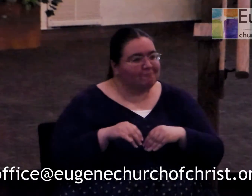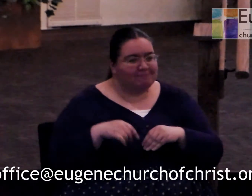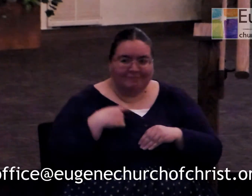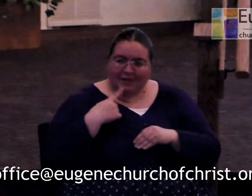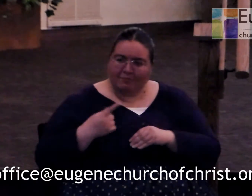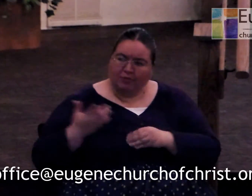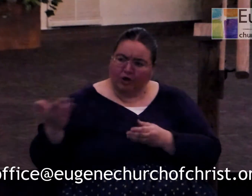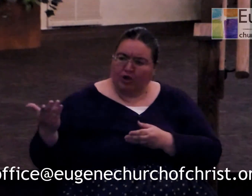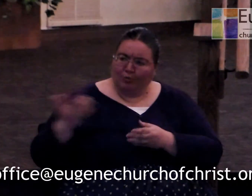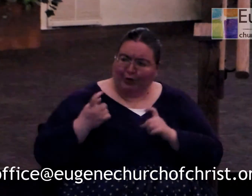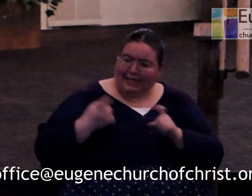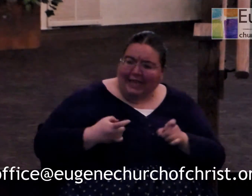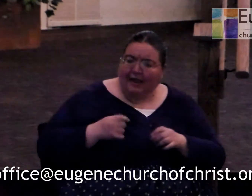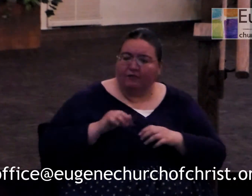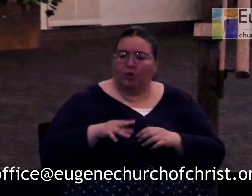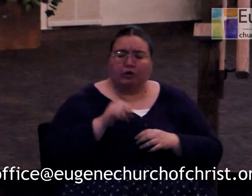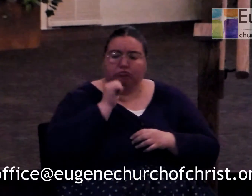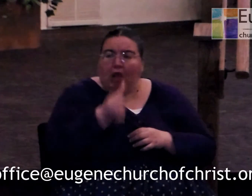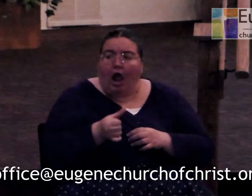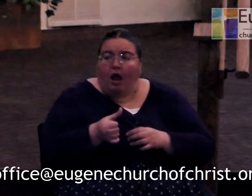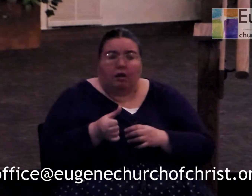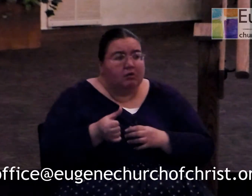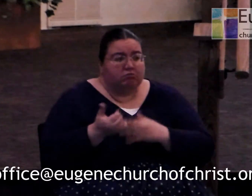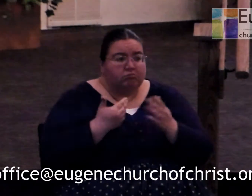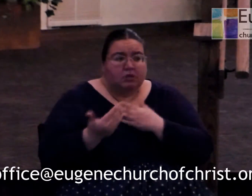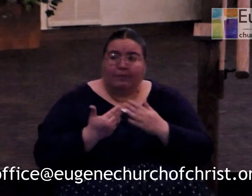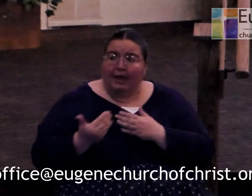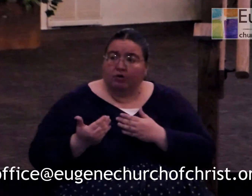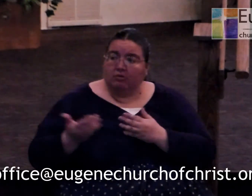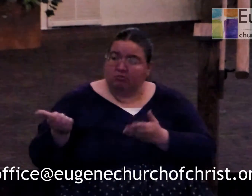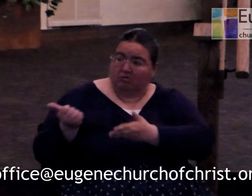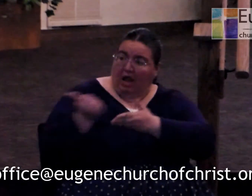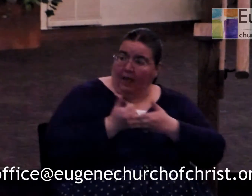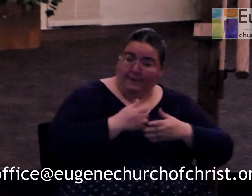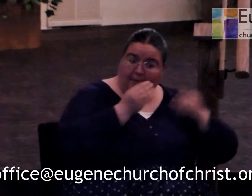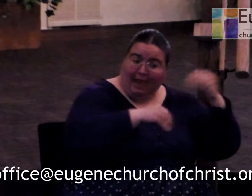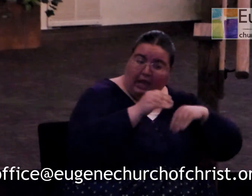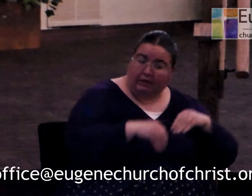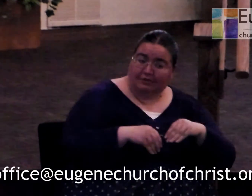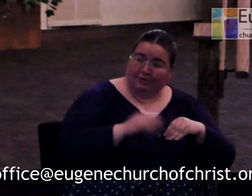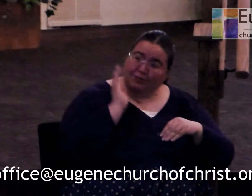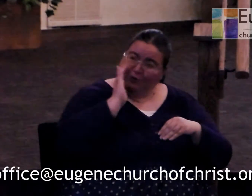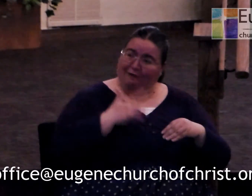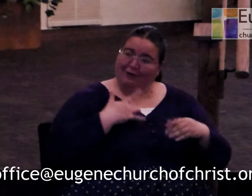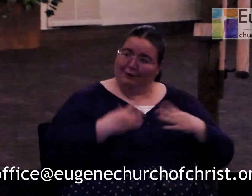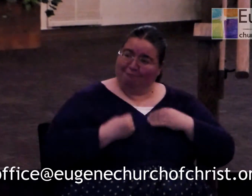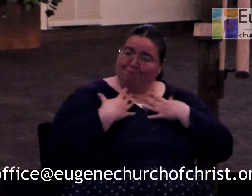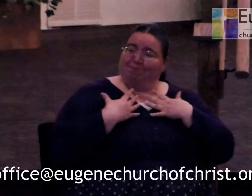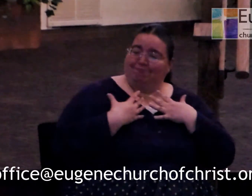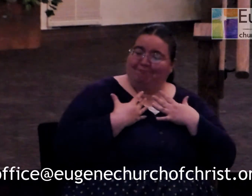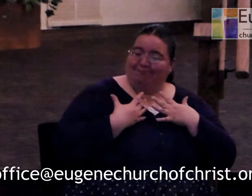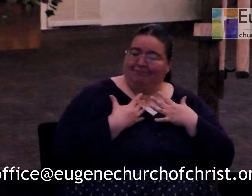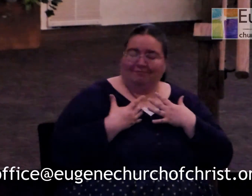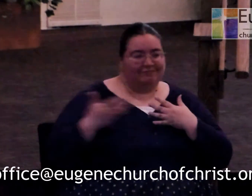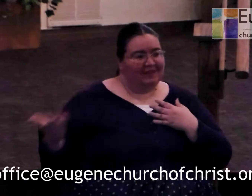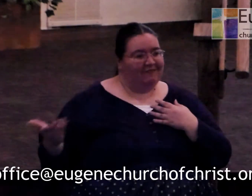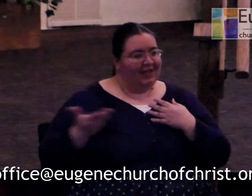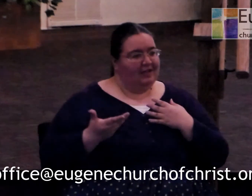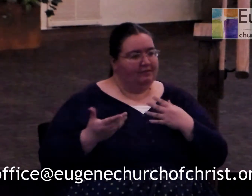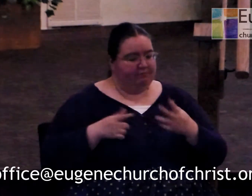them for you if you don't want to be a part of it, but come help us pack, and you'll be encouraged by it. But invite somebody. And